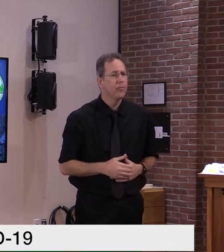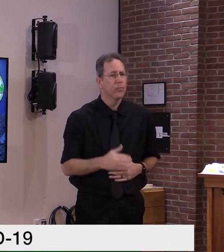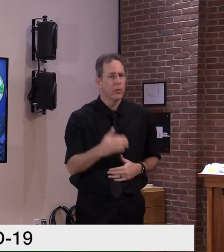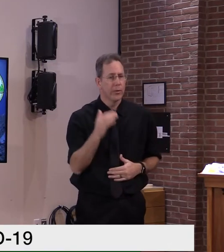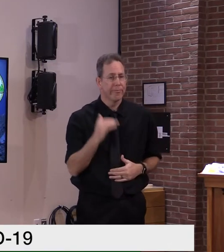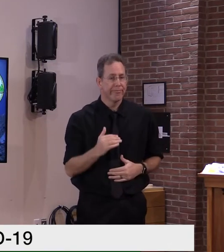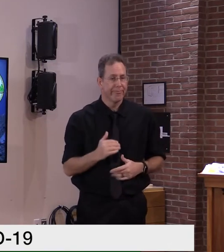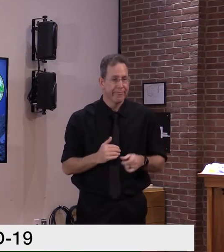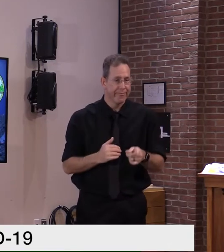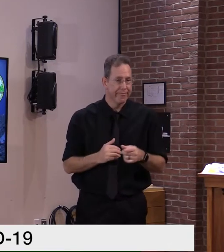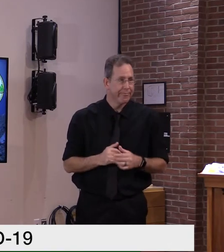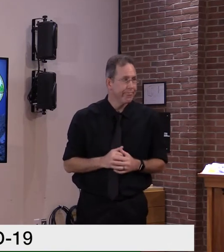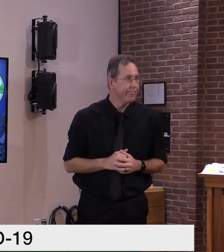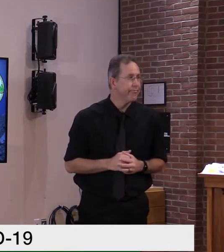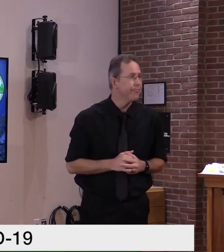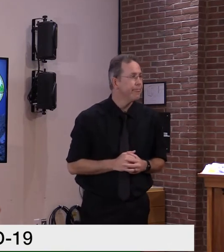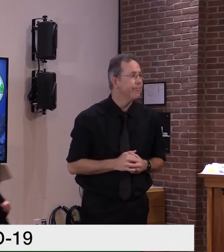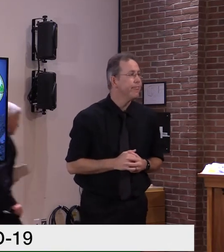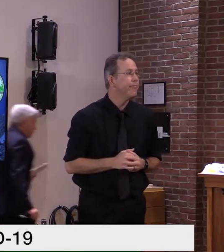Tim, Vermont Business Magazine.